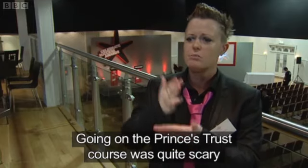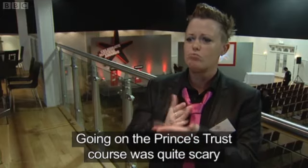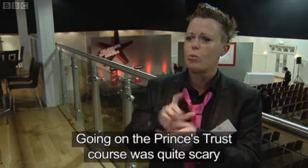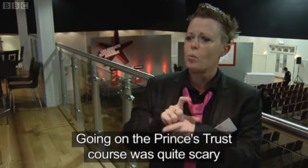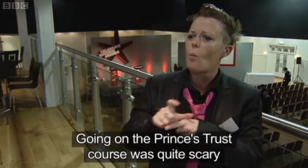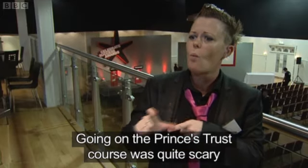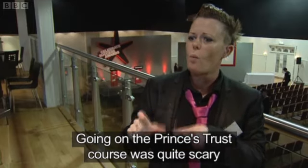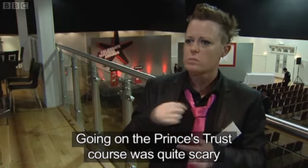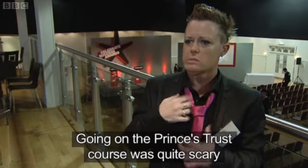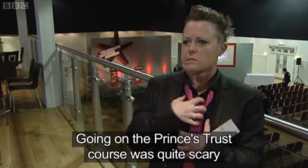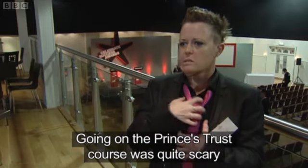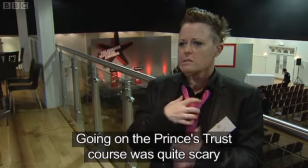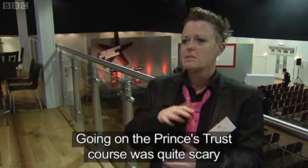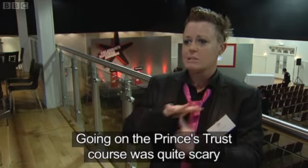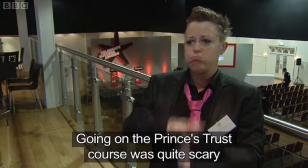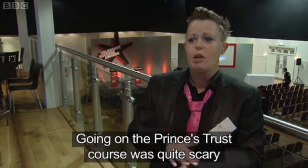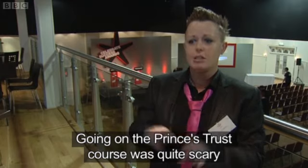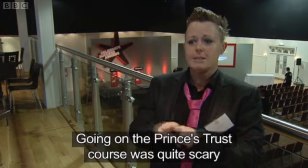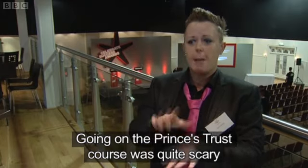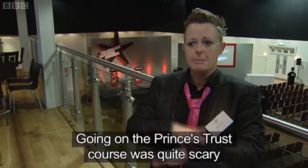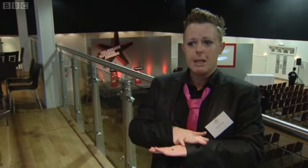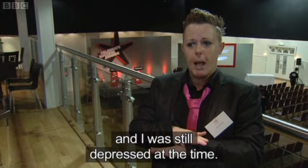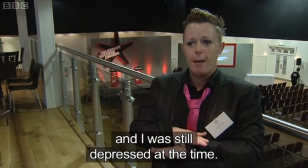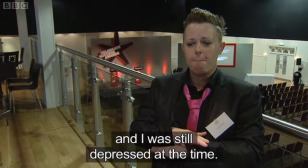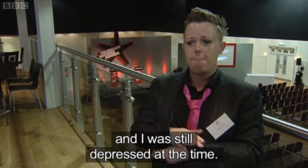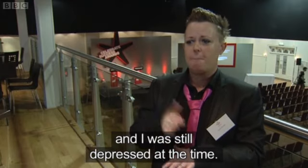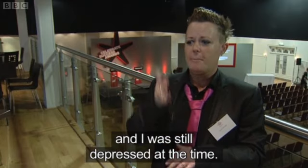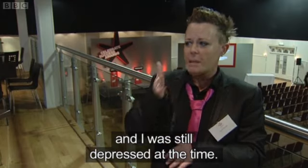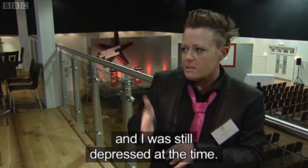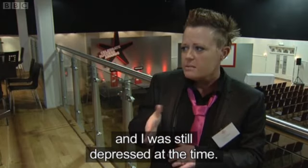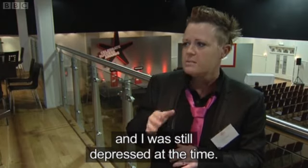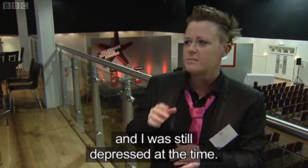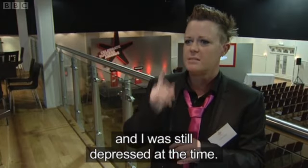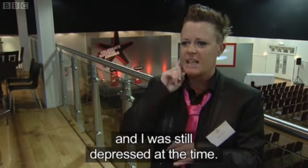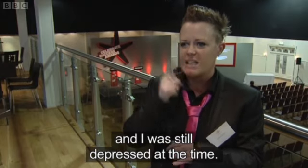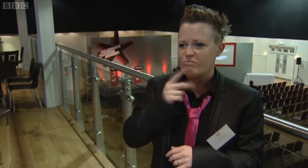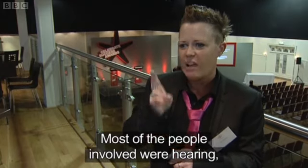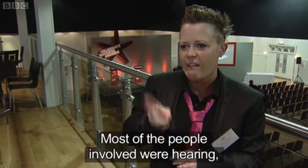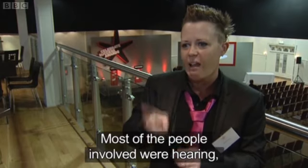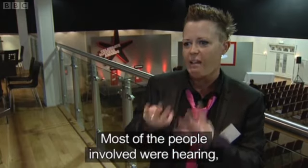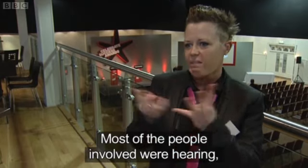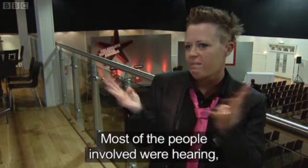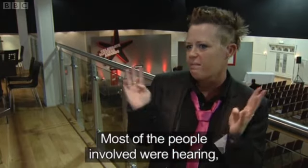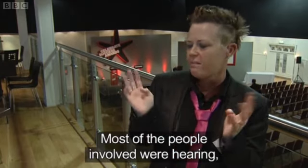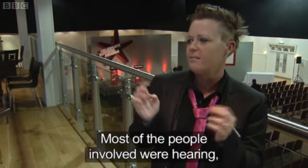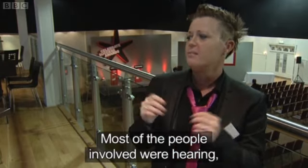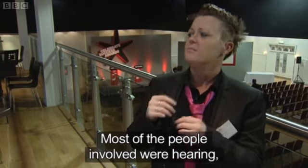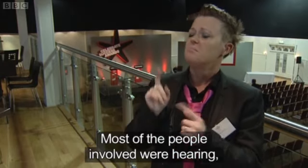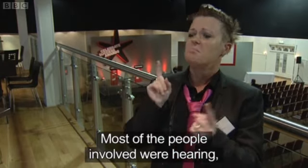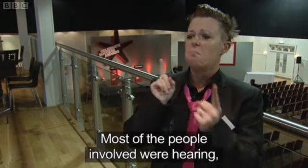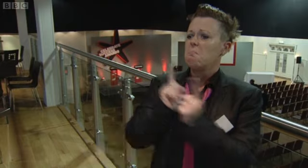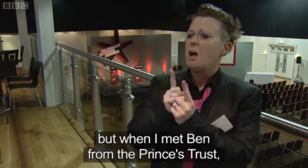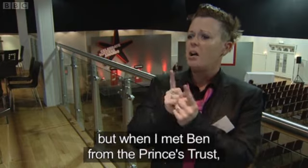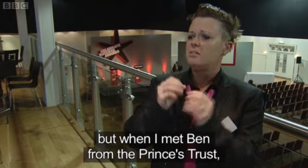Going on the Prince's Trust course was quite scary, and I was still depressed at the time. Most of the people involved were hearing, but when I met